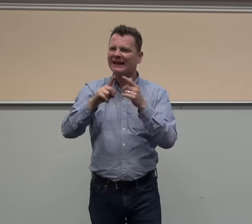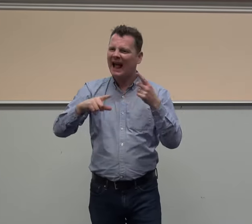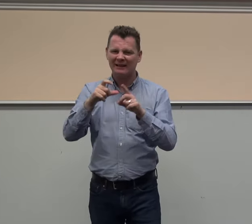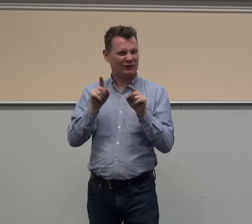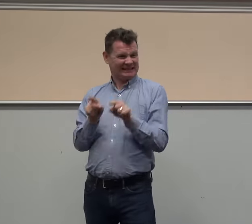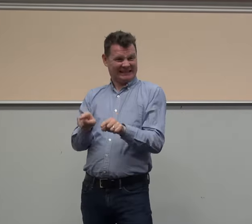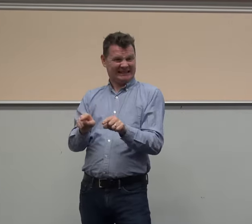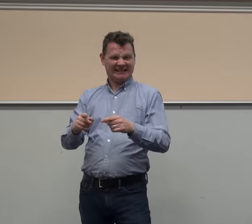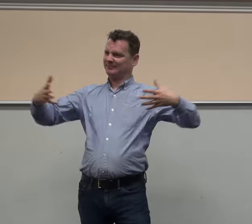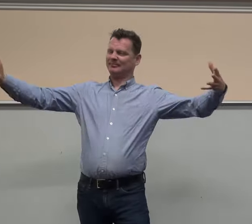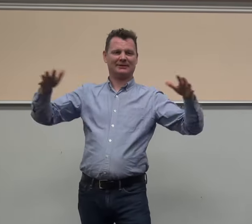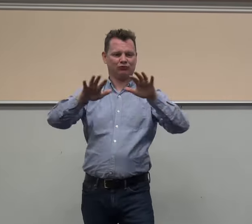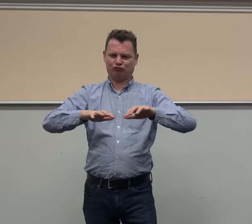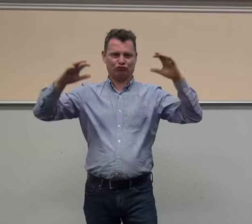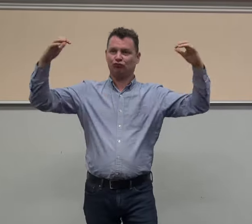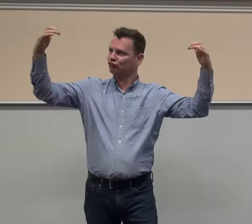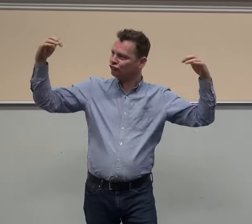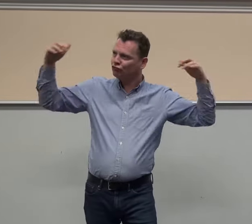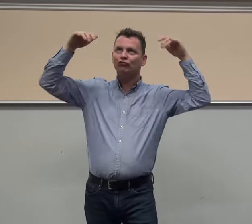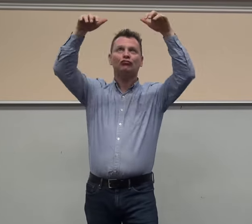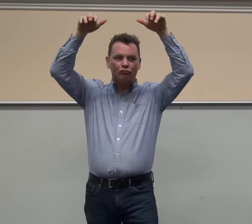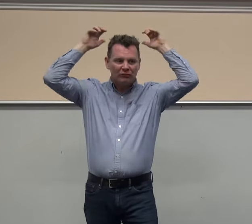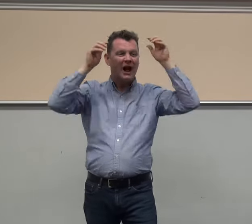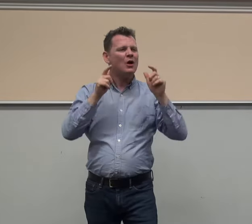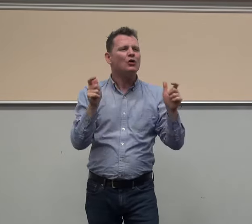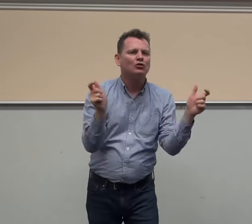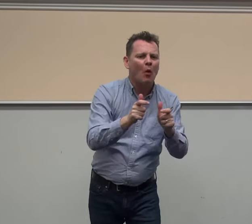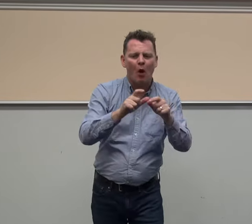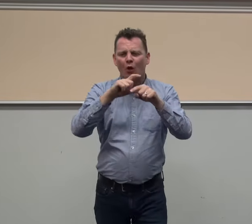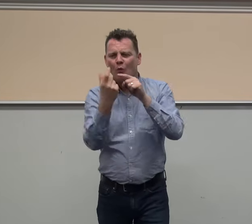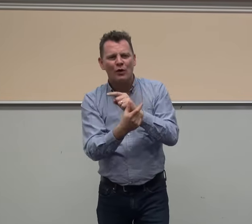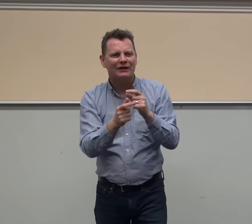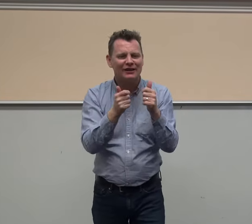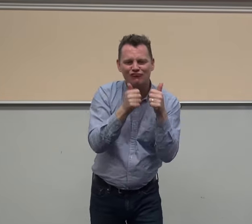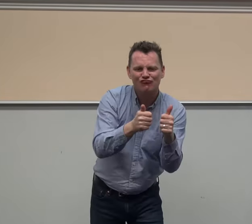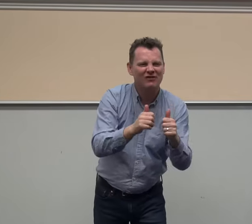take place. They are much less often happening in community theatres and those kinds of spaces.